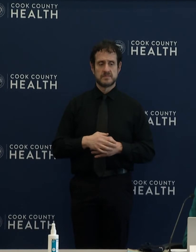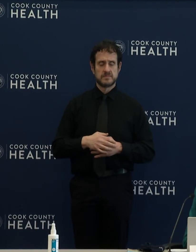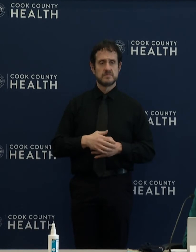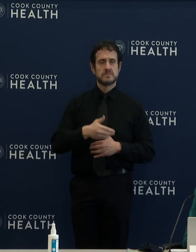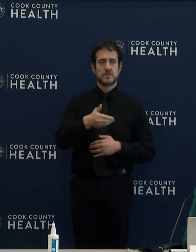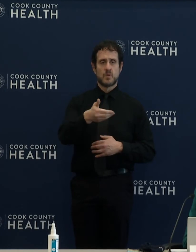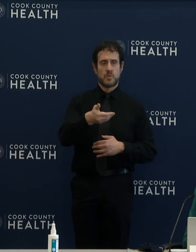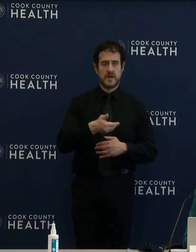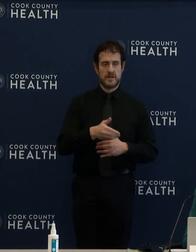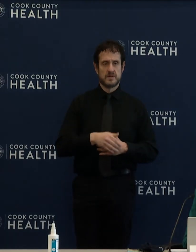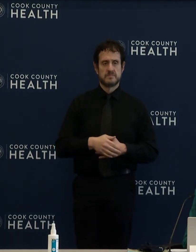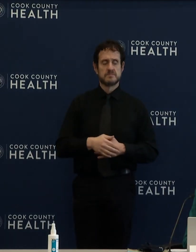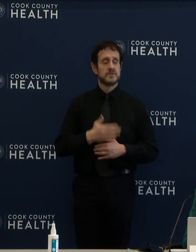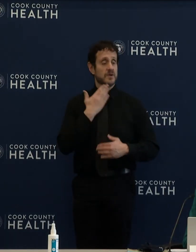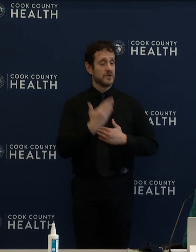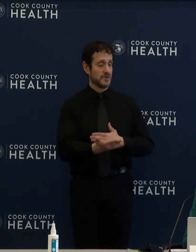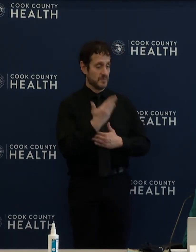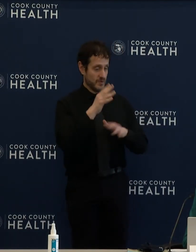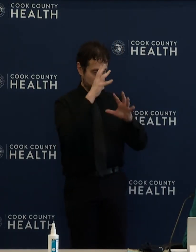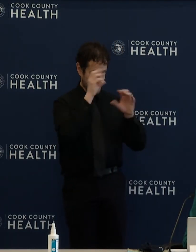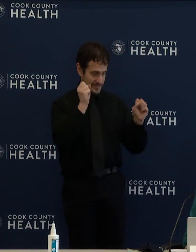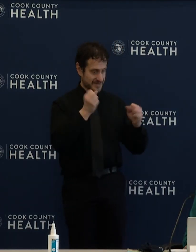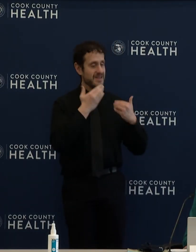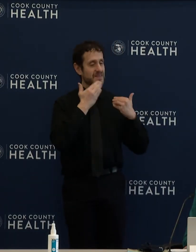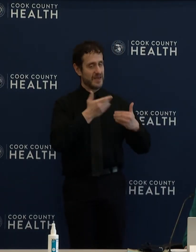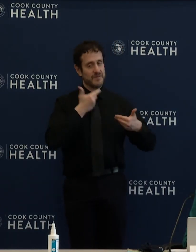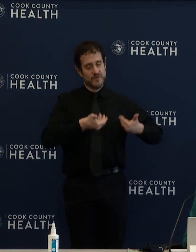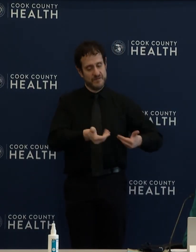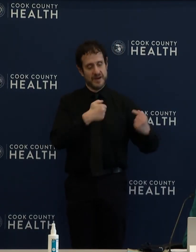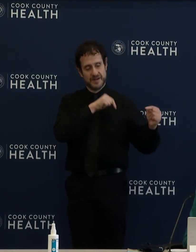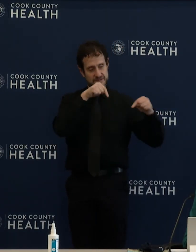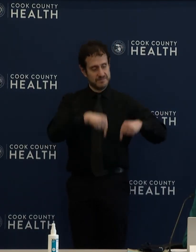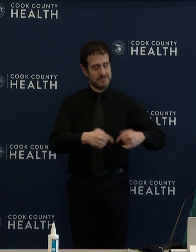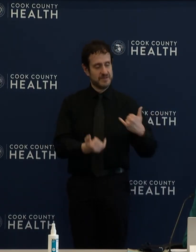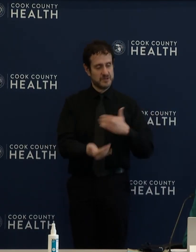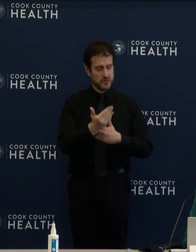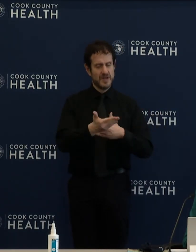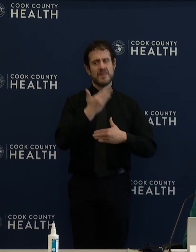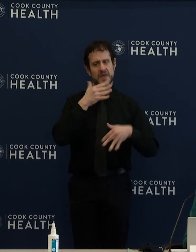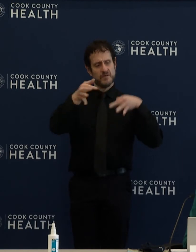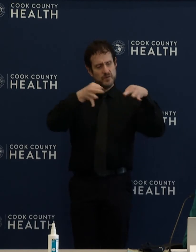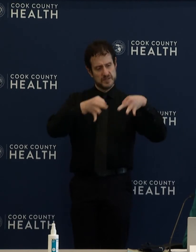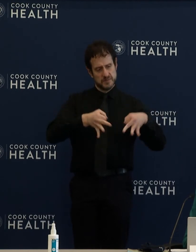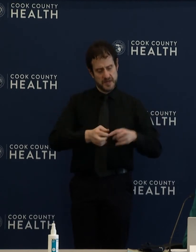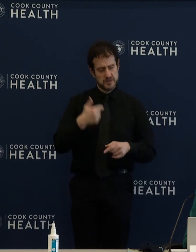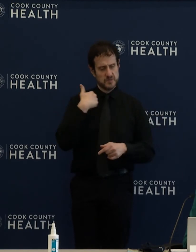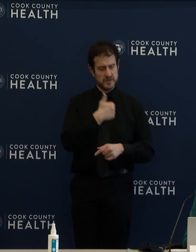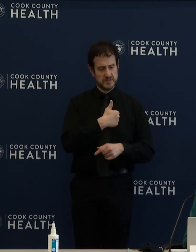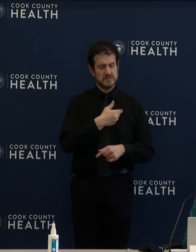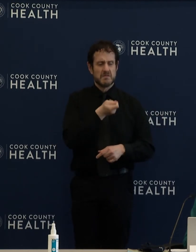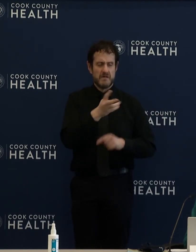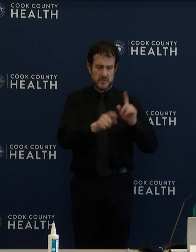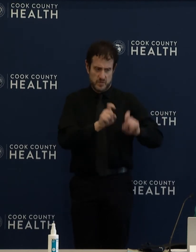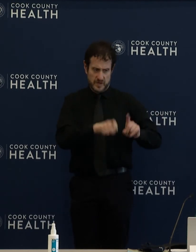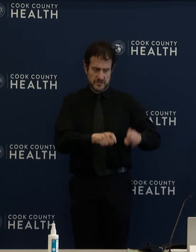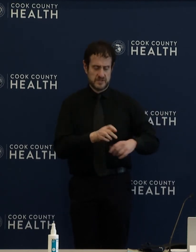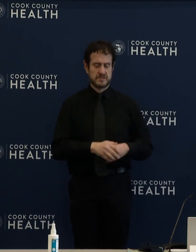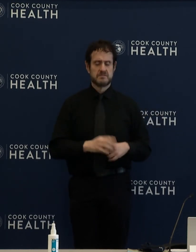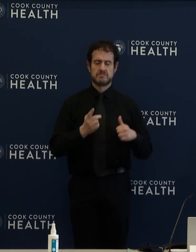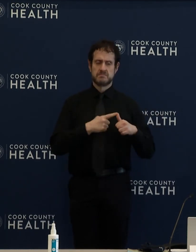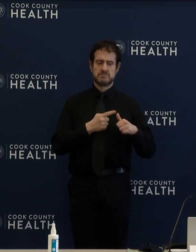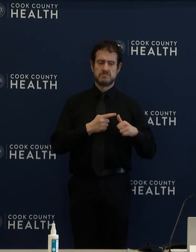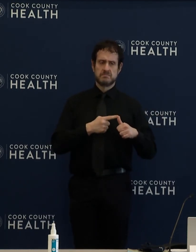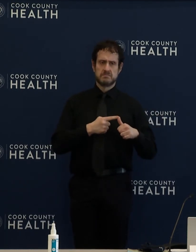Welcome, Charlie. Good morning, Madam President. Thank you for having us here this morning. Thanks for explaining this all to us. A couple of questions. First of